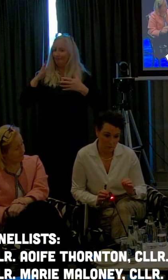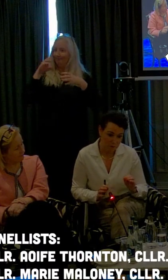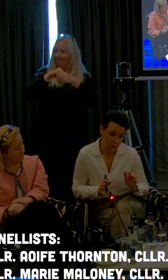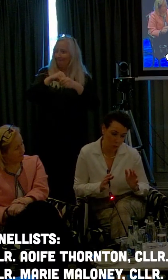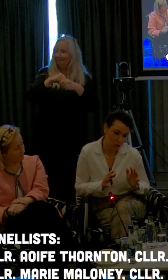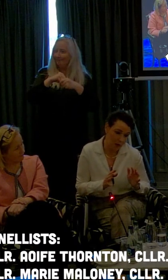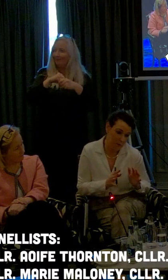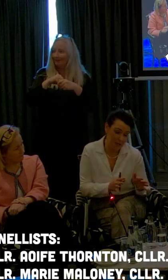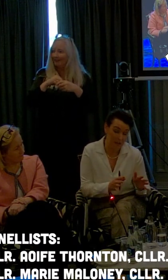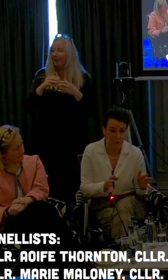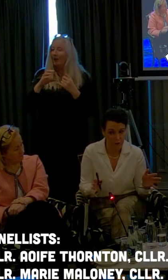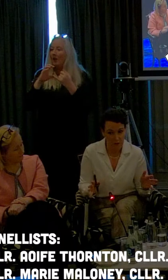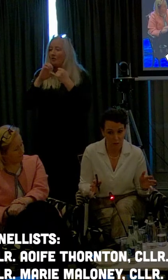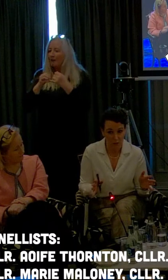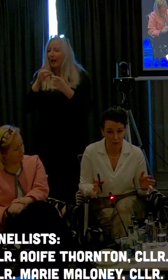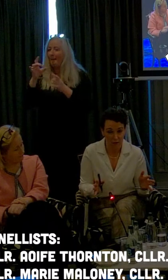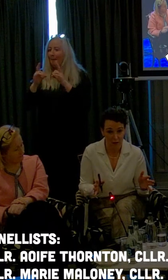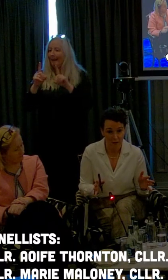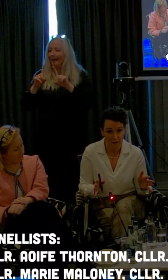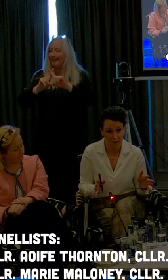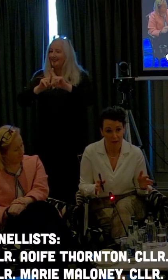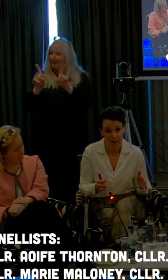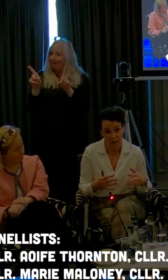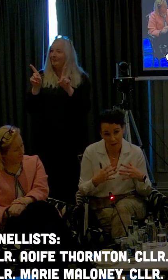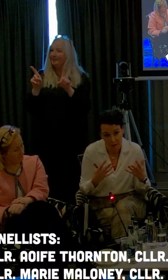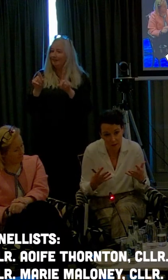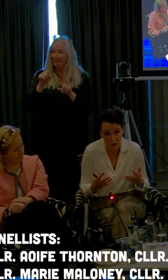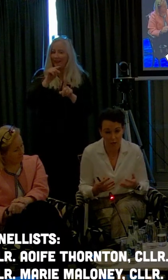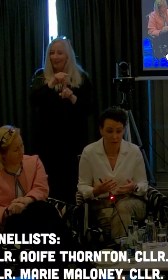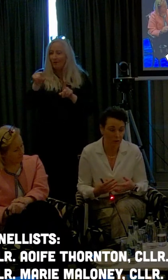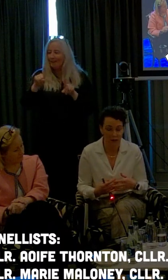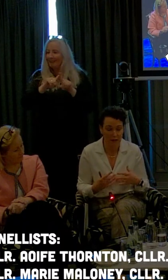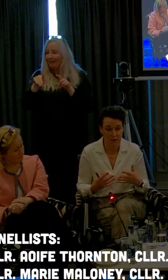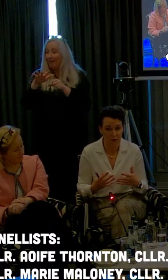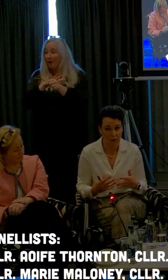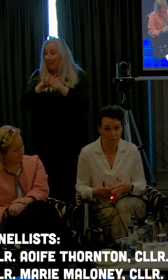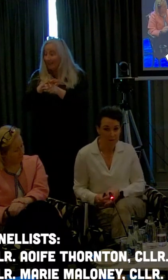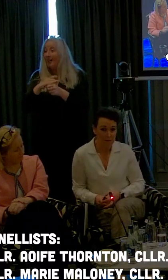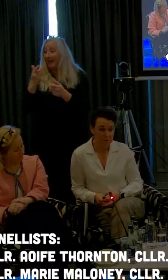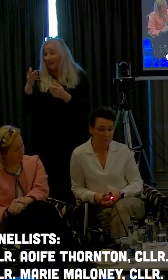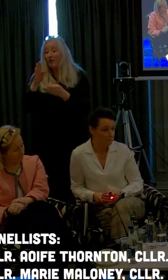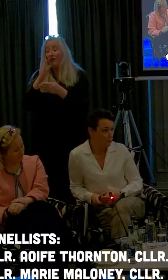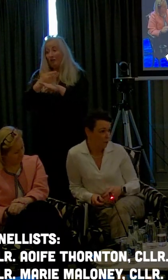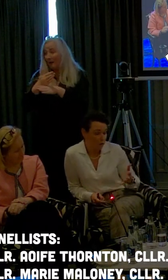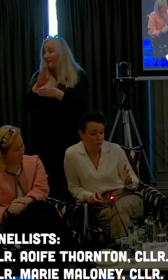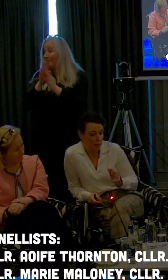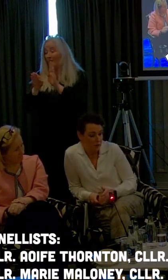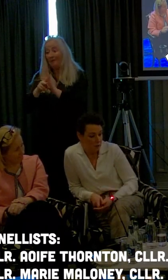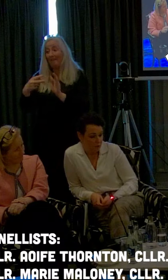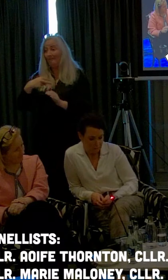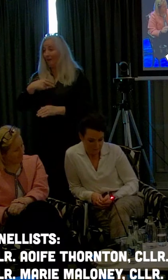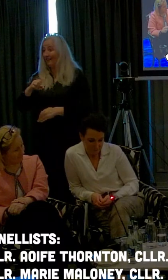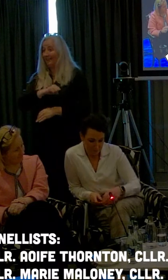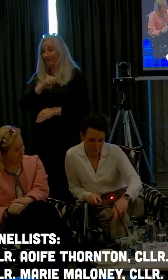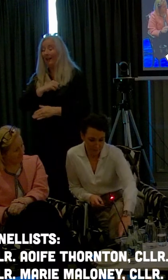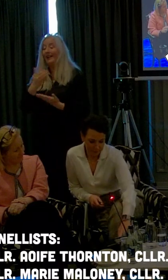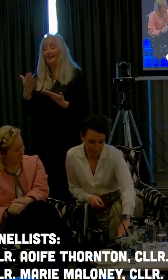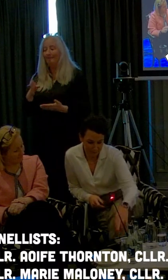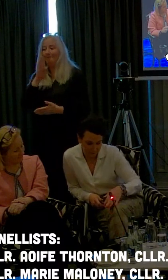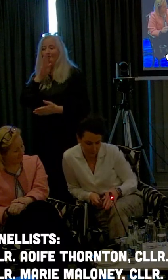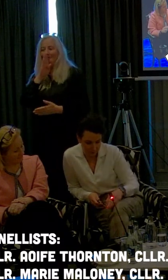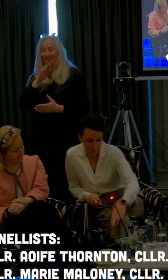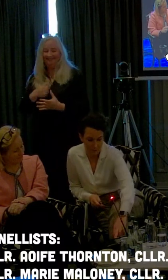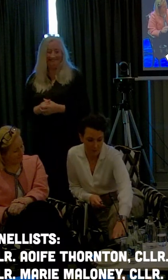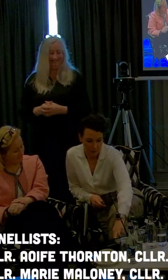and you know, try and make a difference in those areas, and then the job is very satisfying. So I don't know if that answers it. Yeah, perfect,